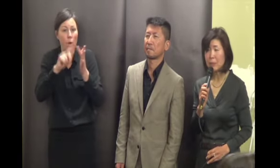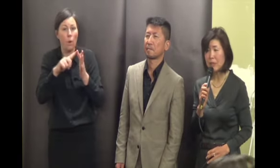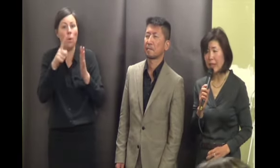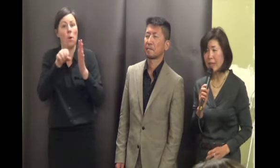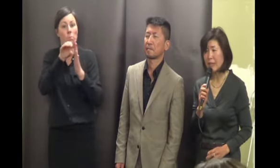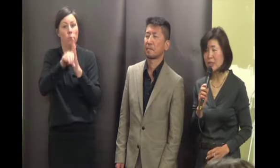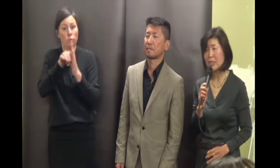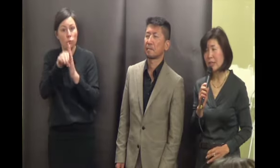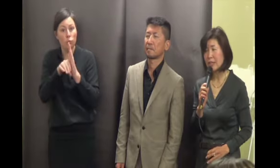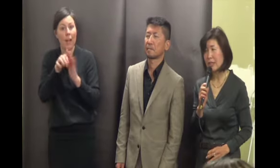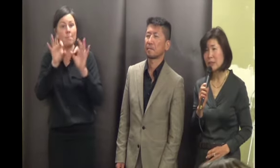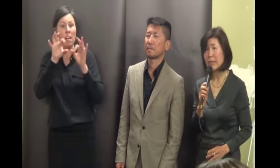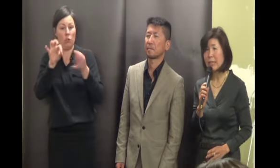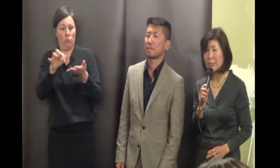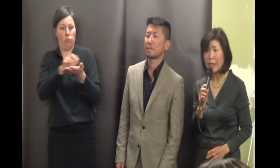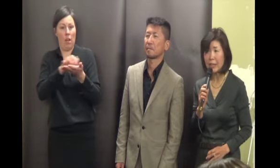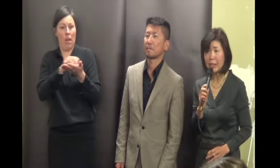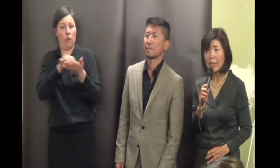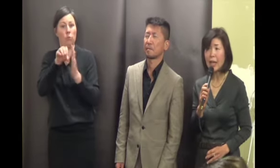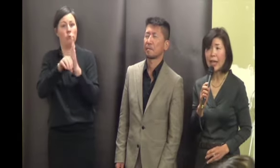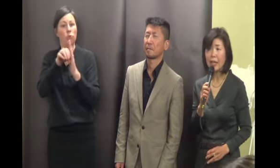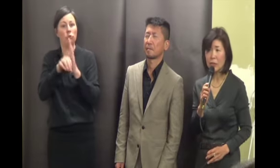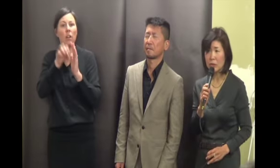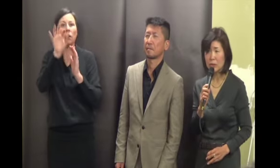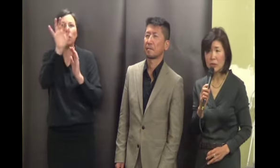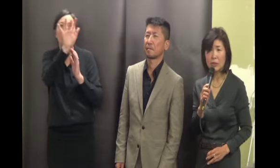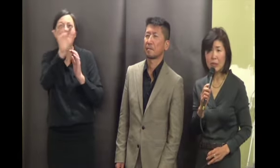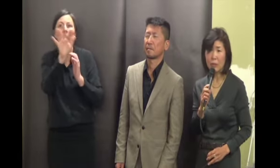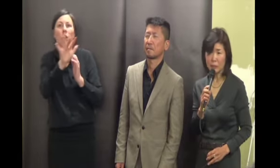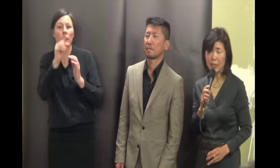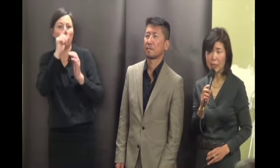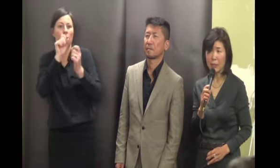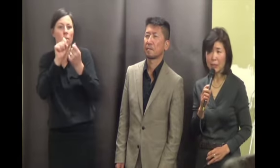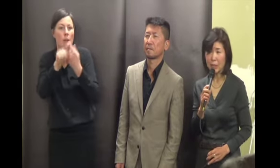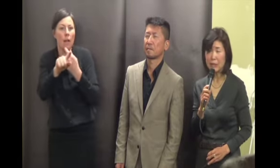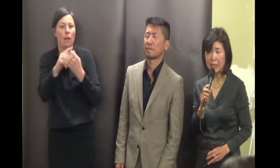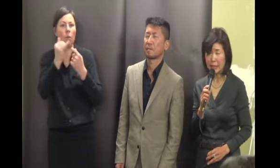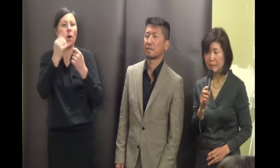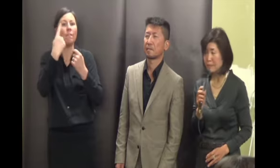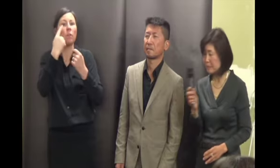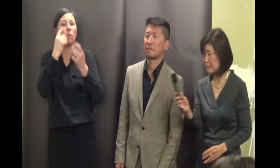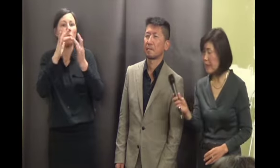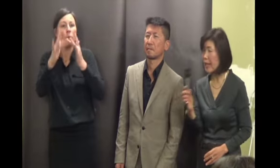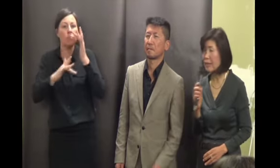that people can actually do the emailing and also do the website